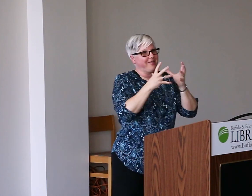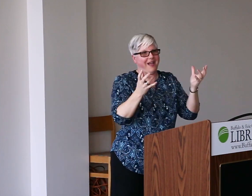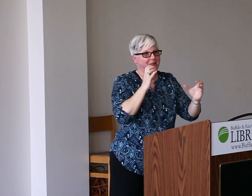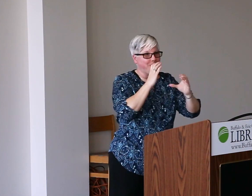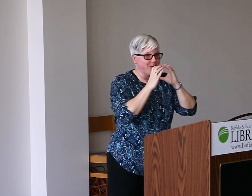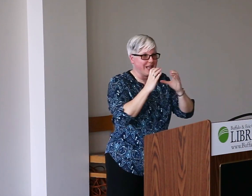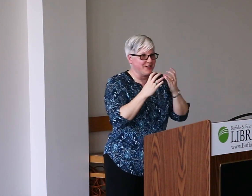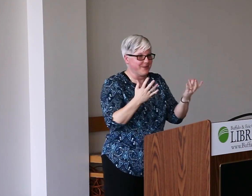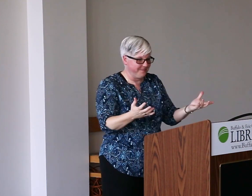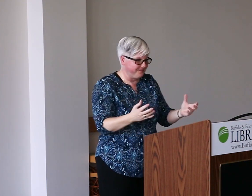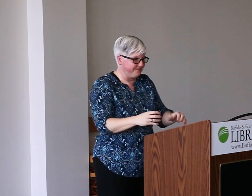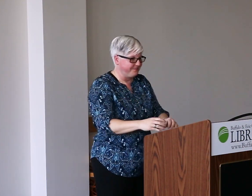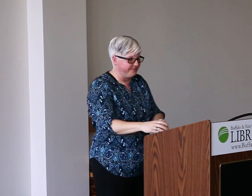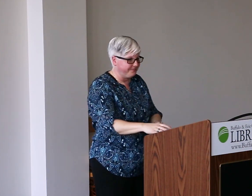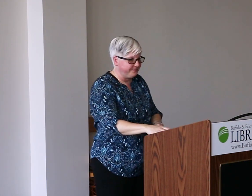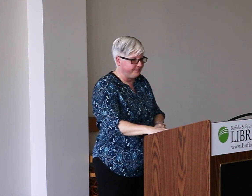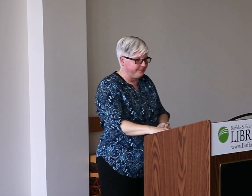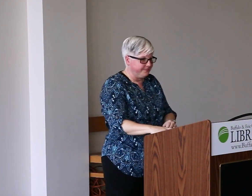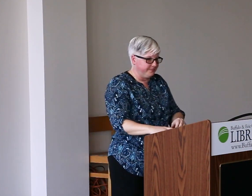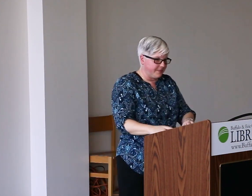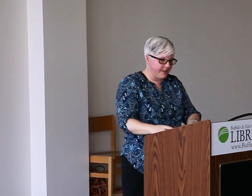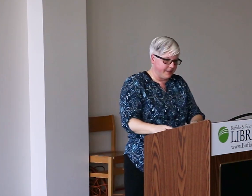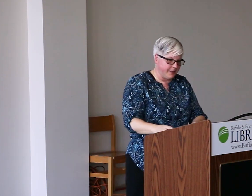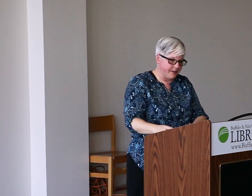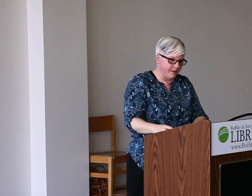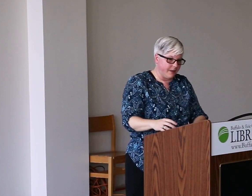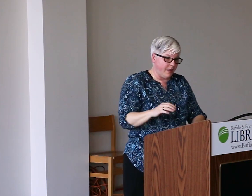sports, and they did not require communication.